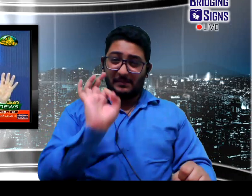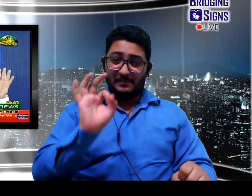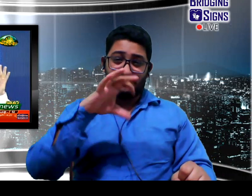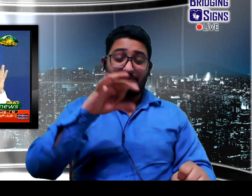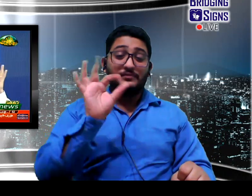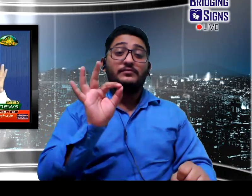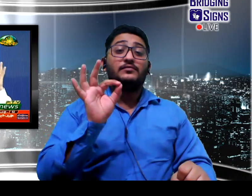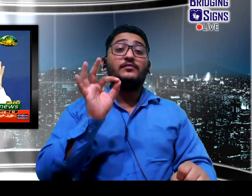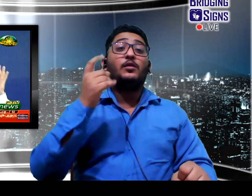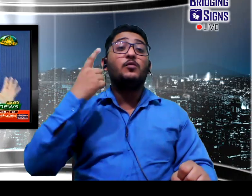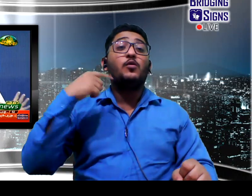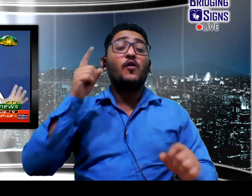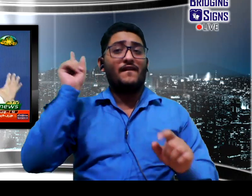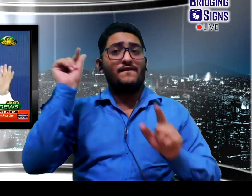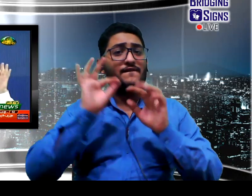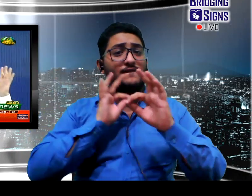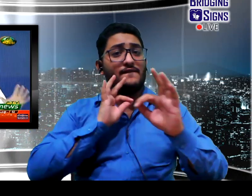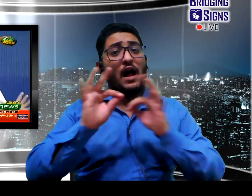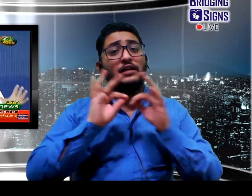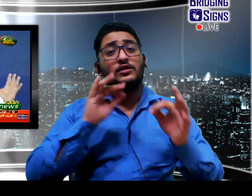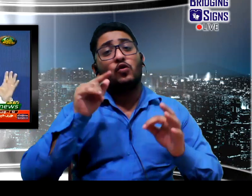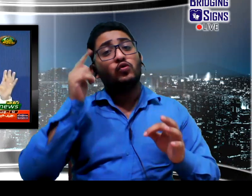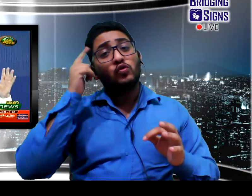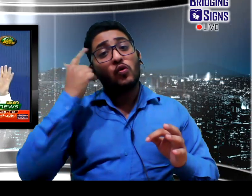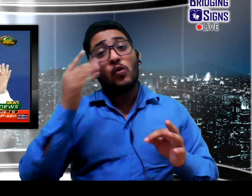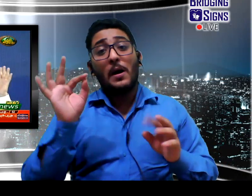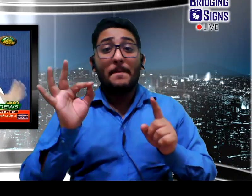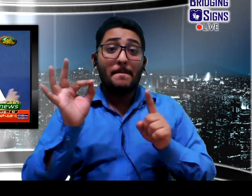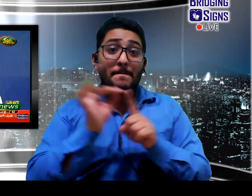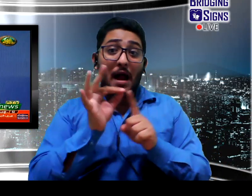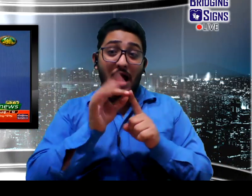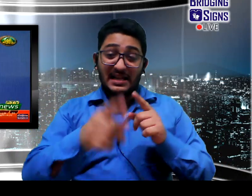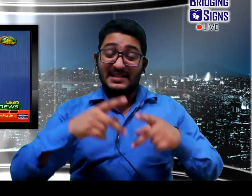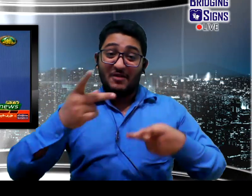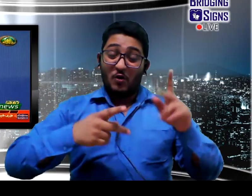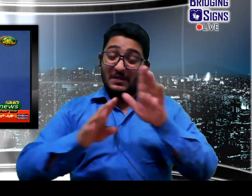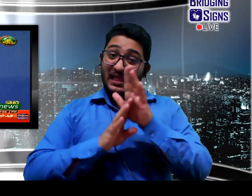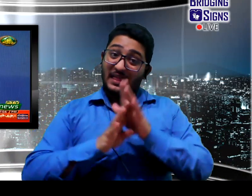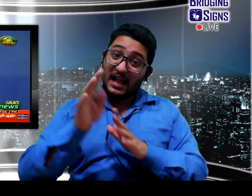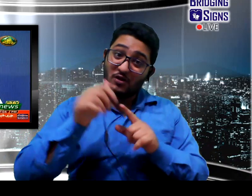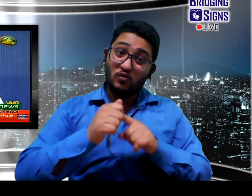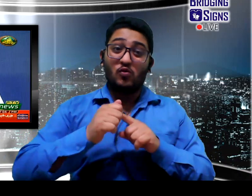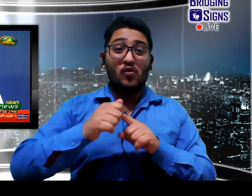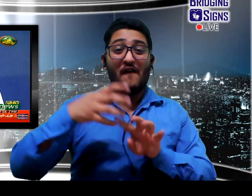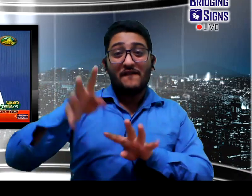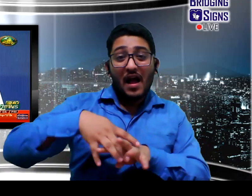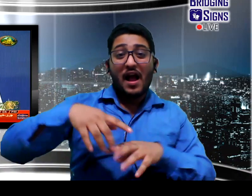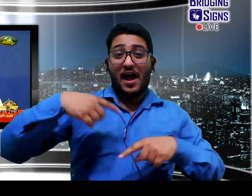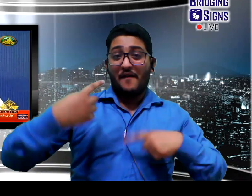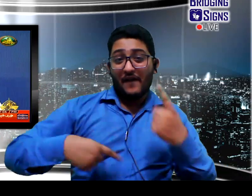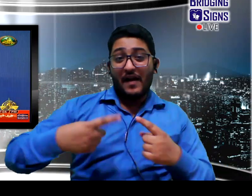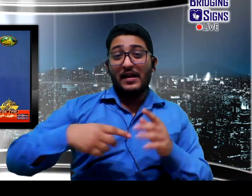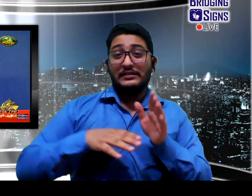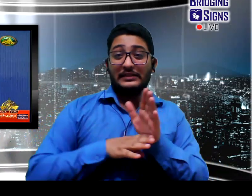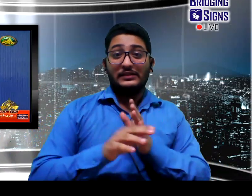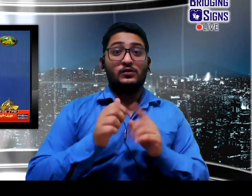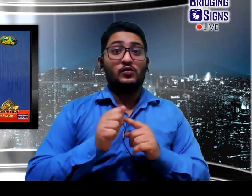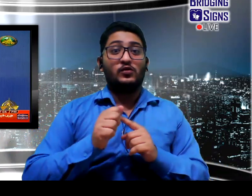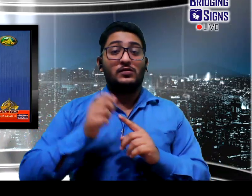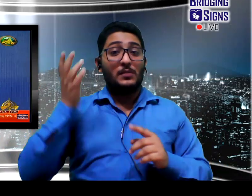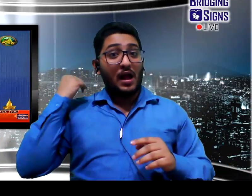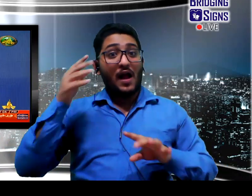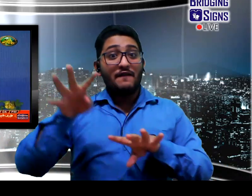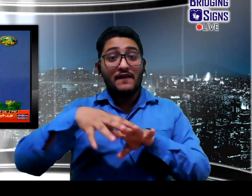they decided that Pakistan needed to industrialize. So all incentives were given